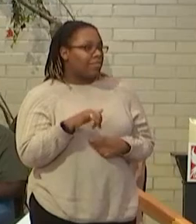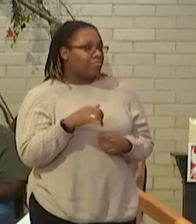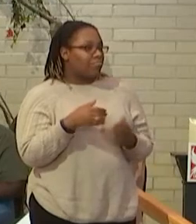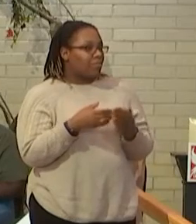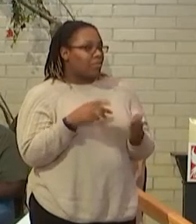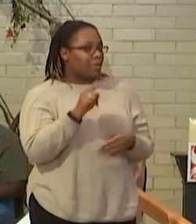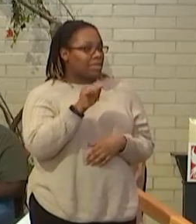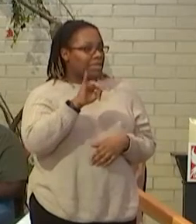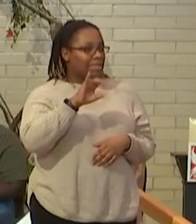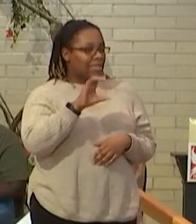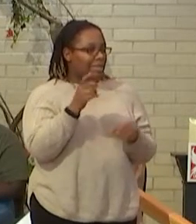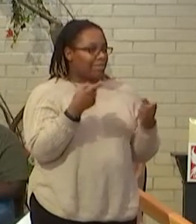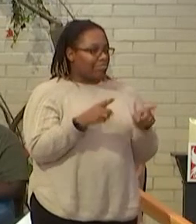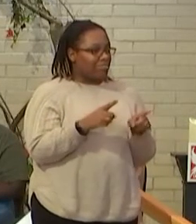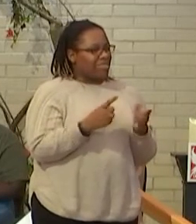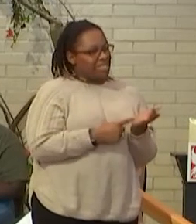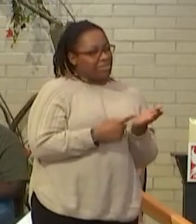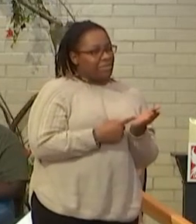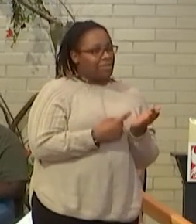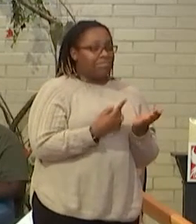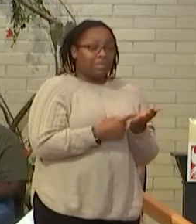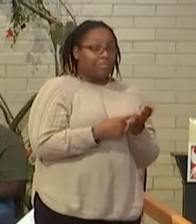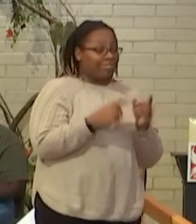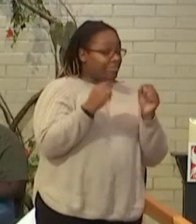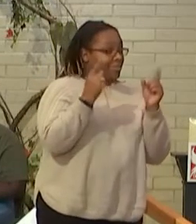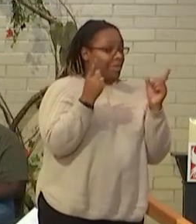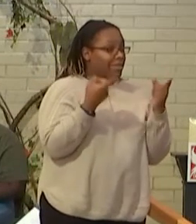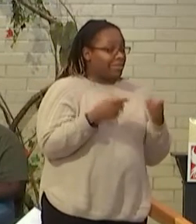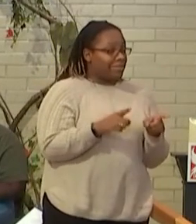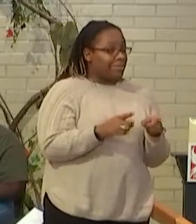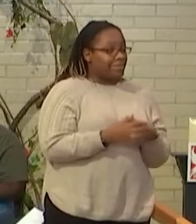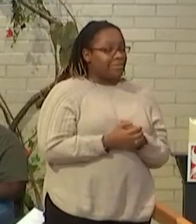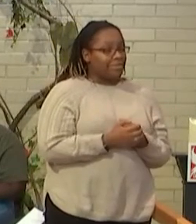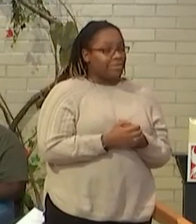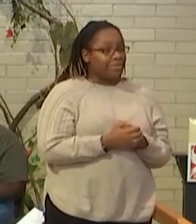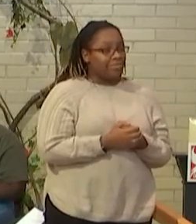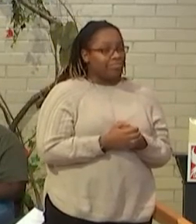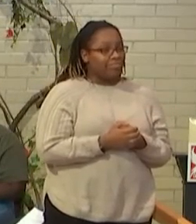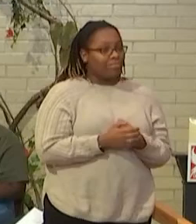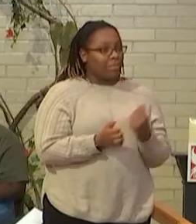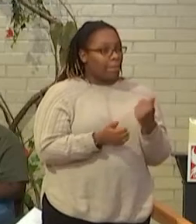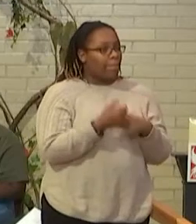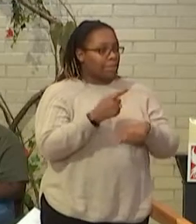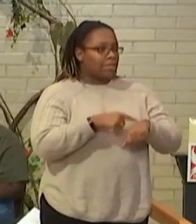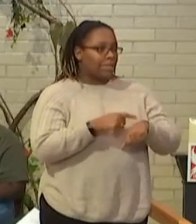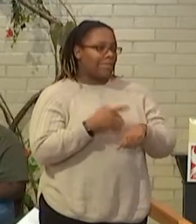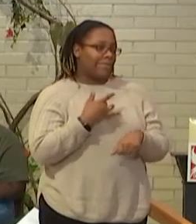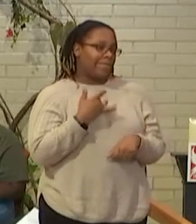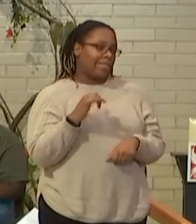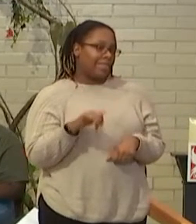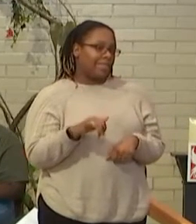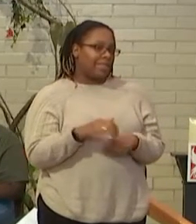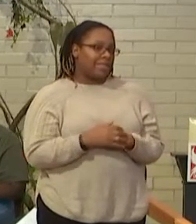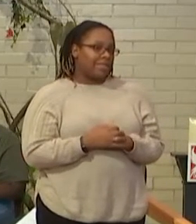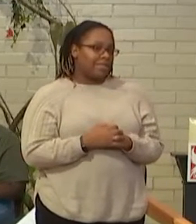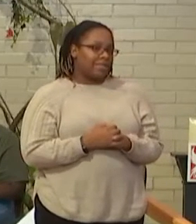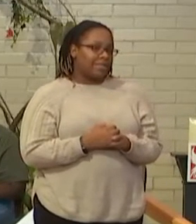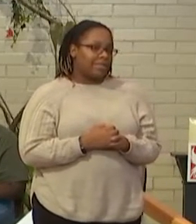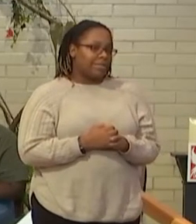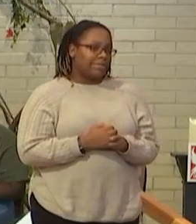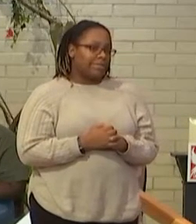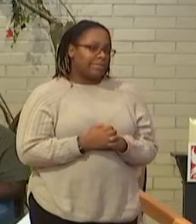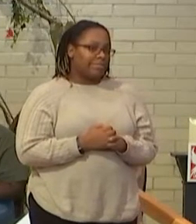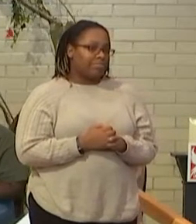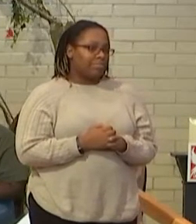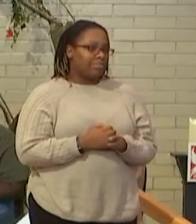tick. Sometimes it's a total surprise. But most of the time it kind of feels like that, where you have a bit of a premonition,